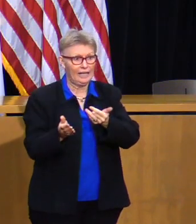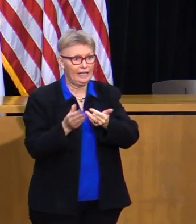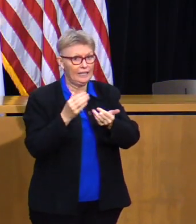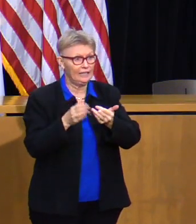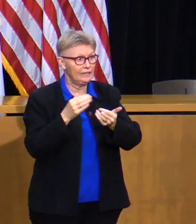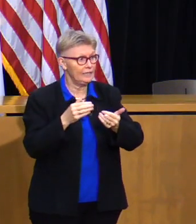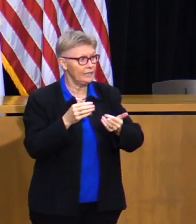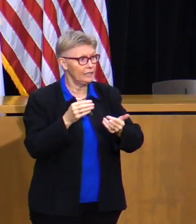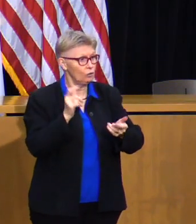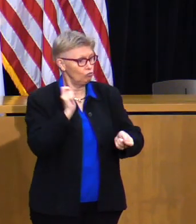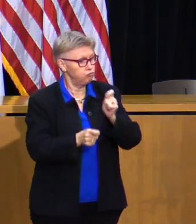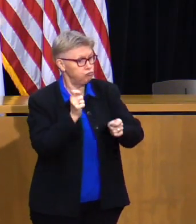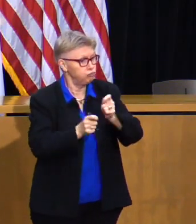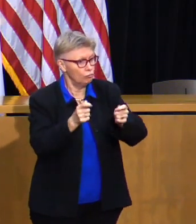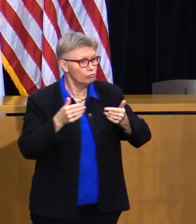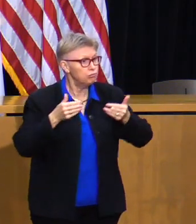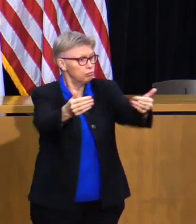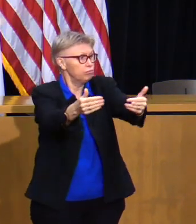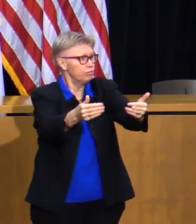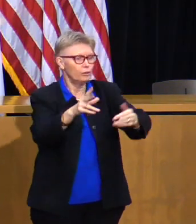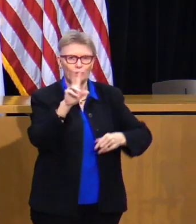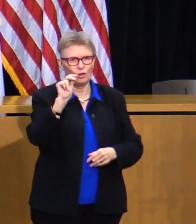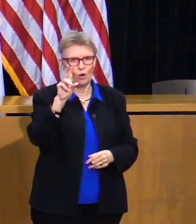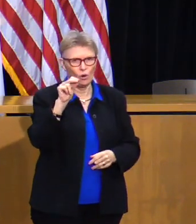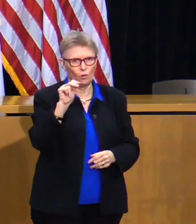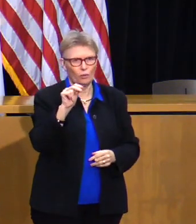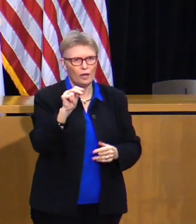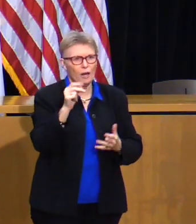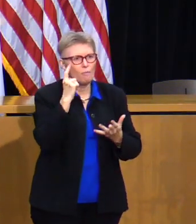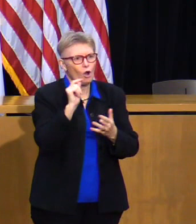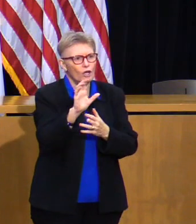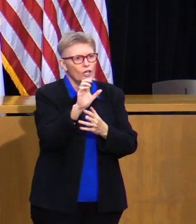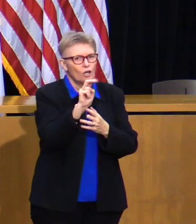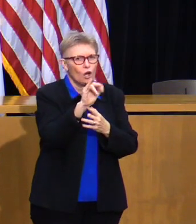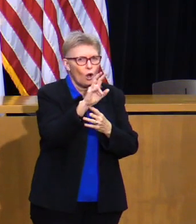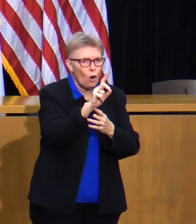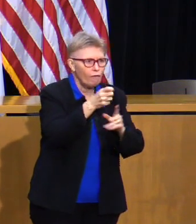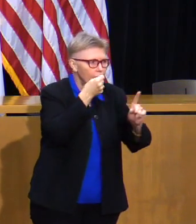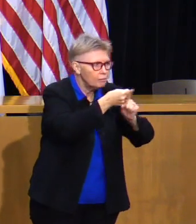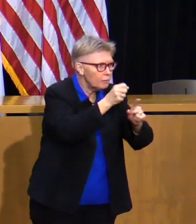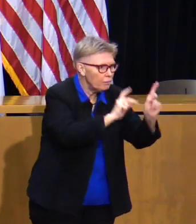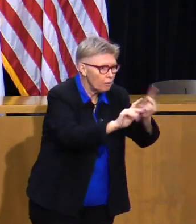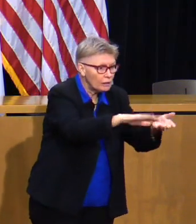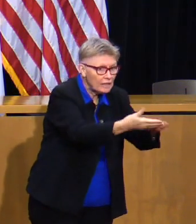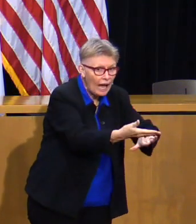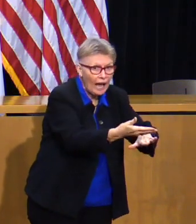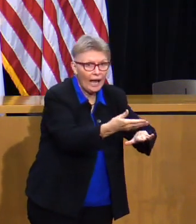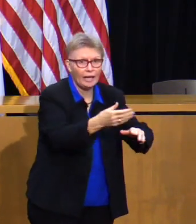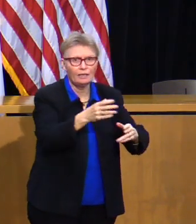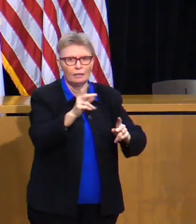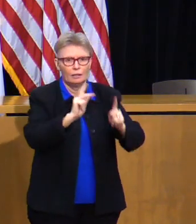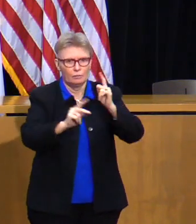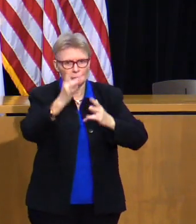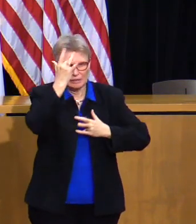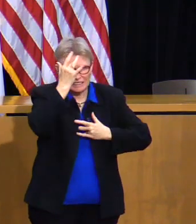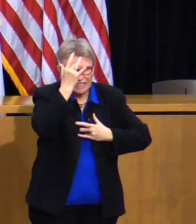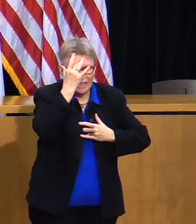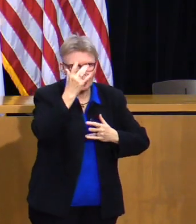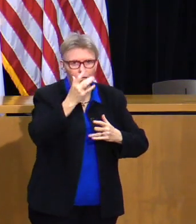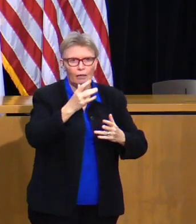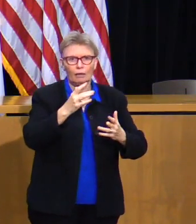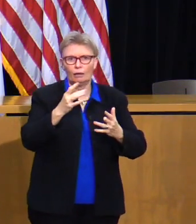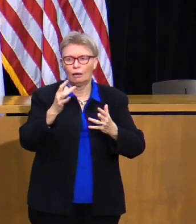many cases tragedies for virtually everybody. I can't think of, a very small number of people have been untouched